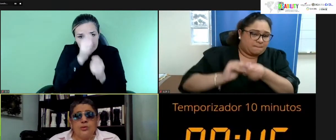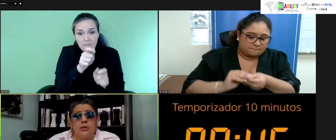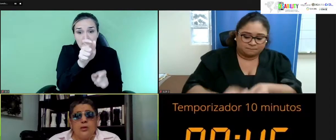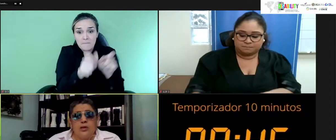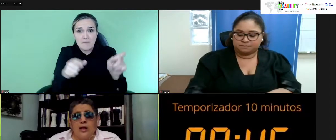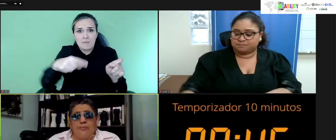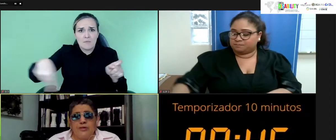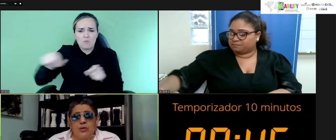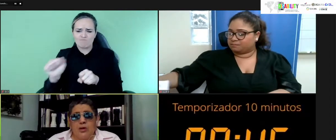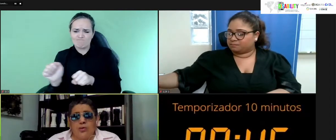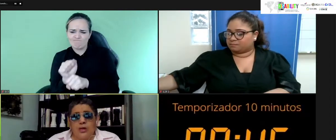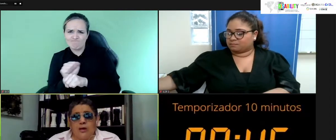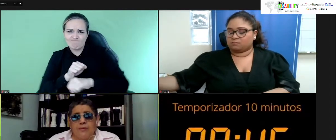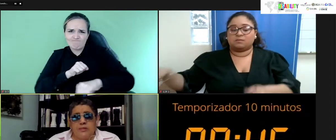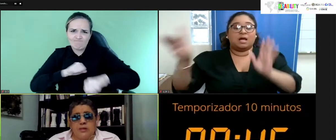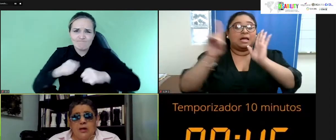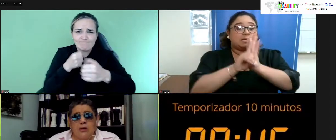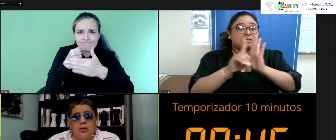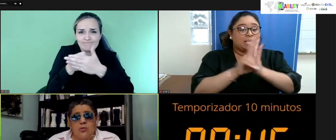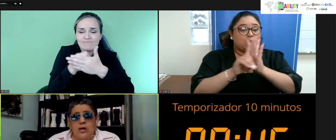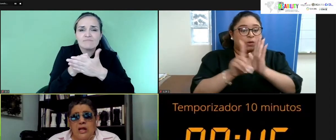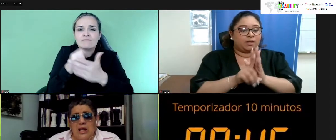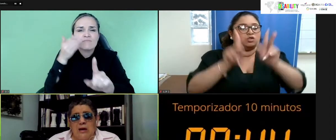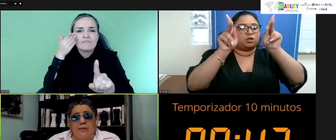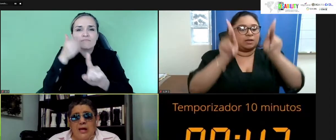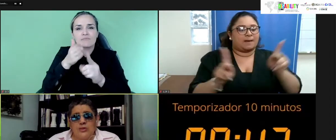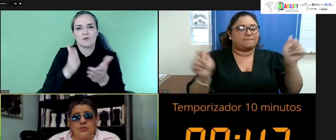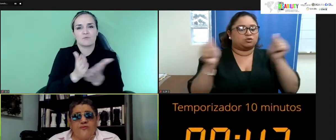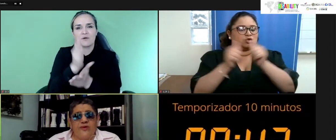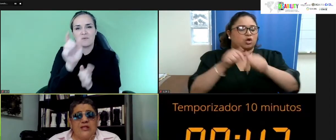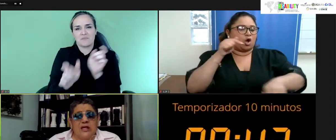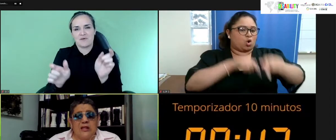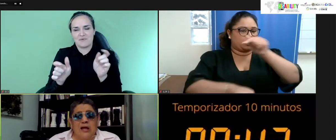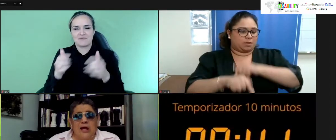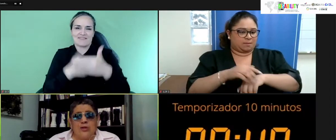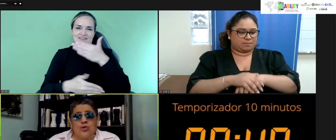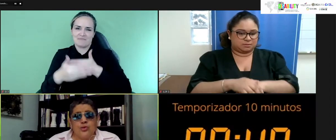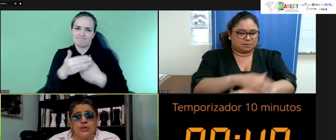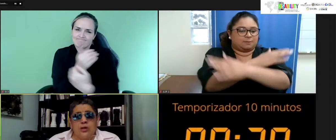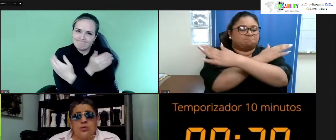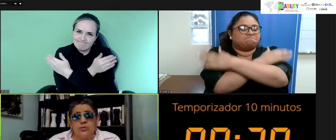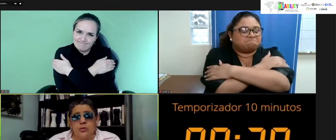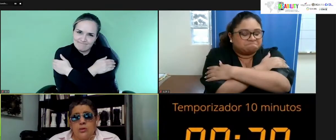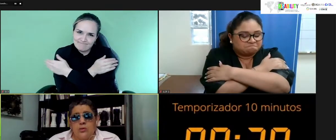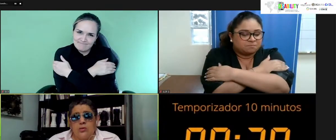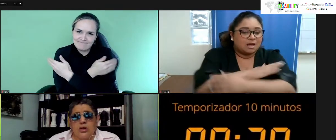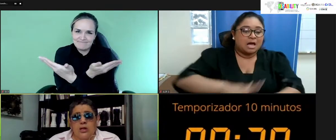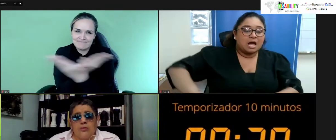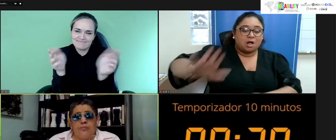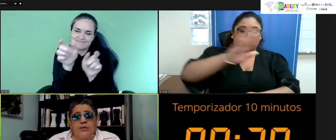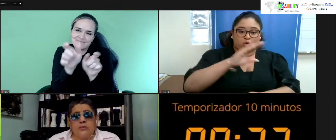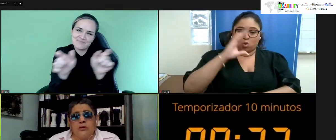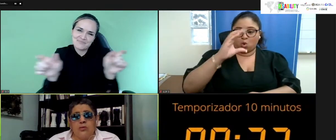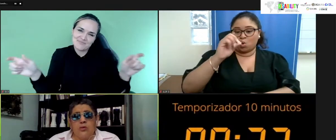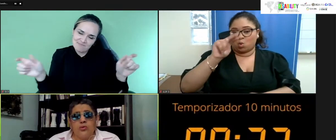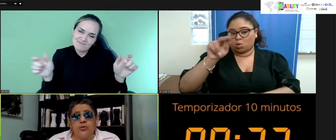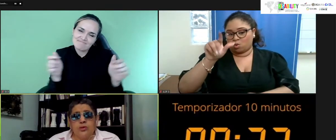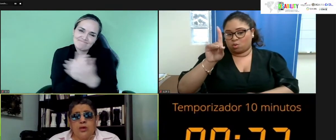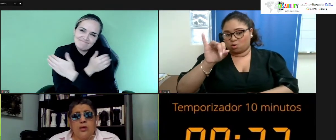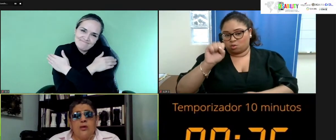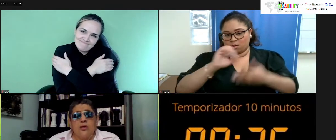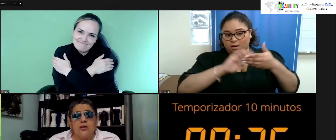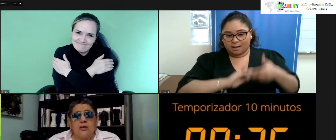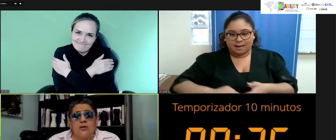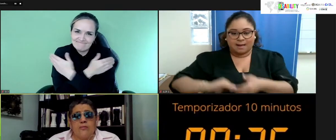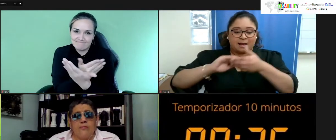field of the development of works of persons with disabilities i would like to you to